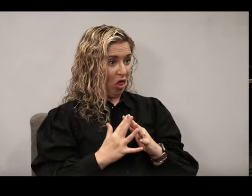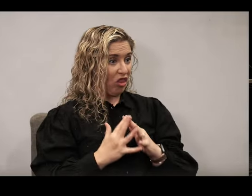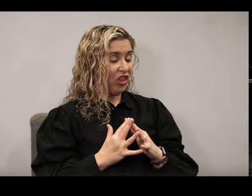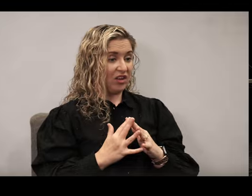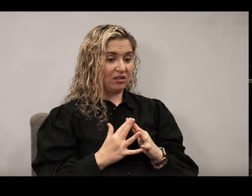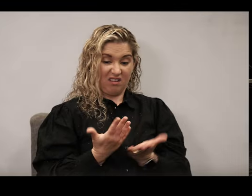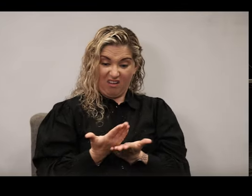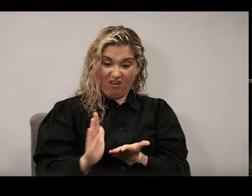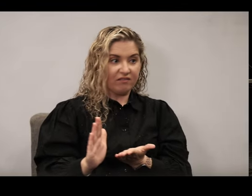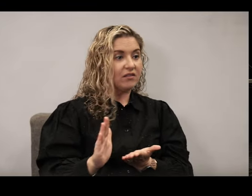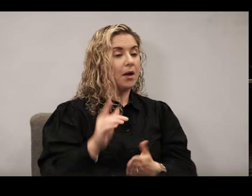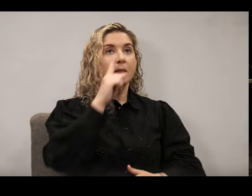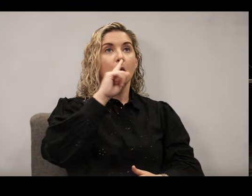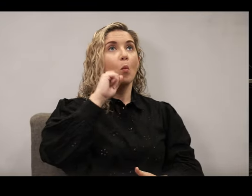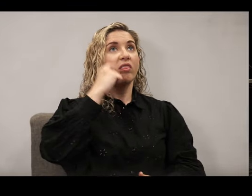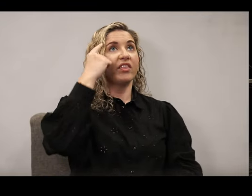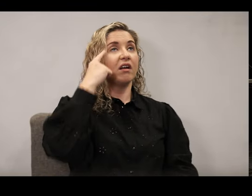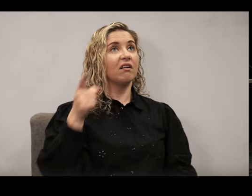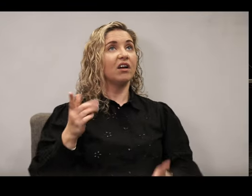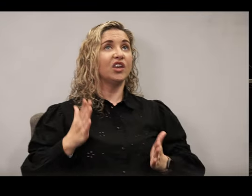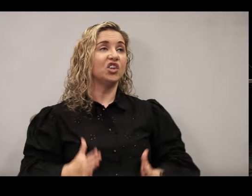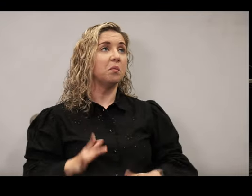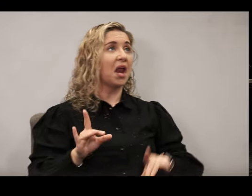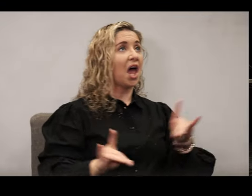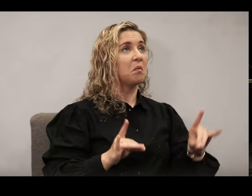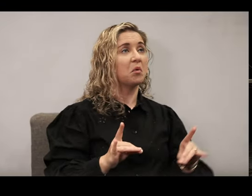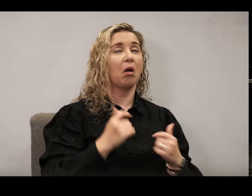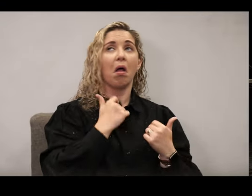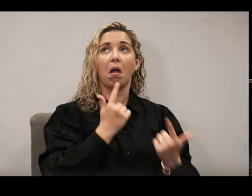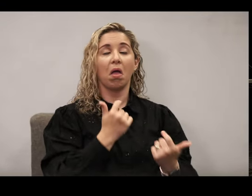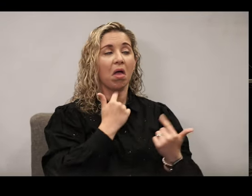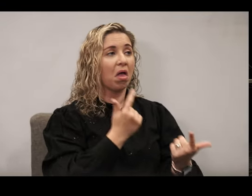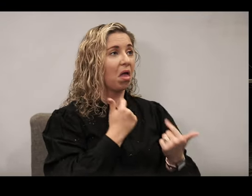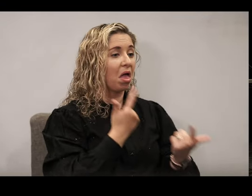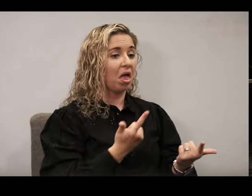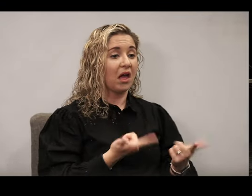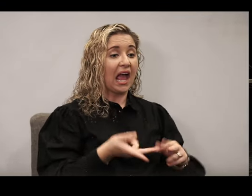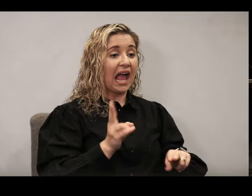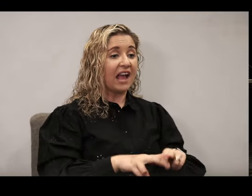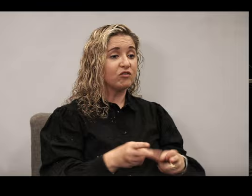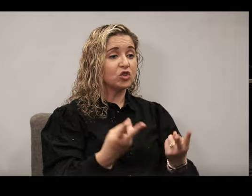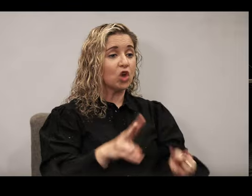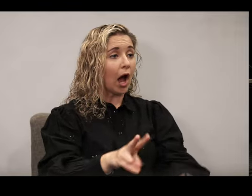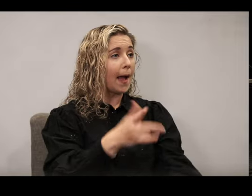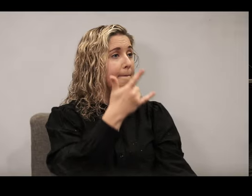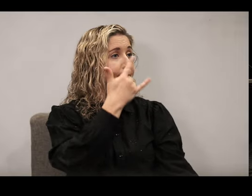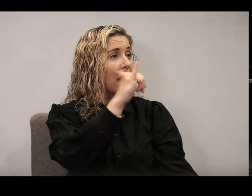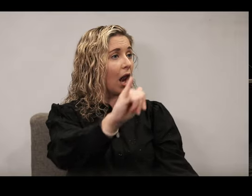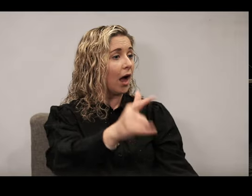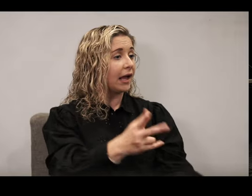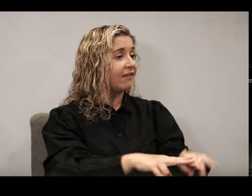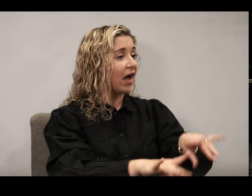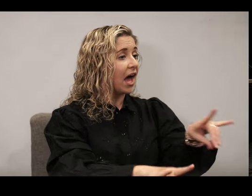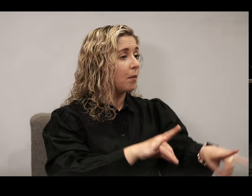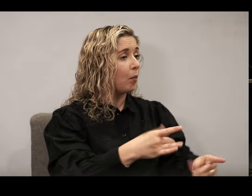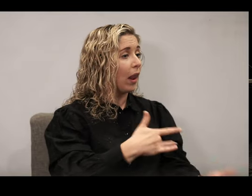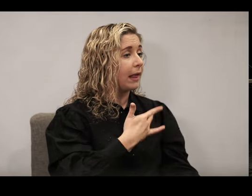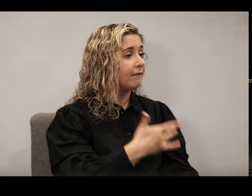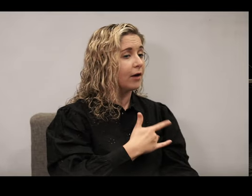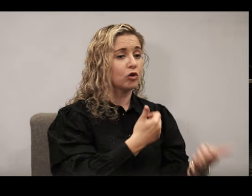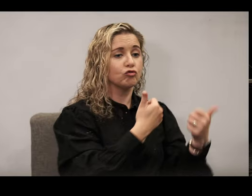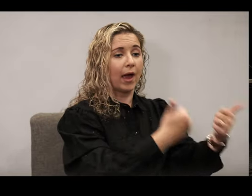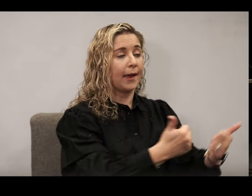and capable animals who through the evolutionary process of the survival of the fittest have risen to the top of the food chain. And so, if